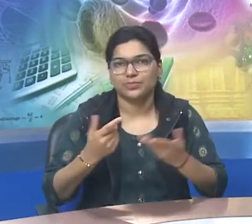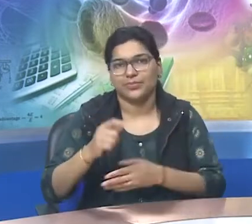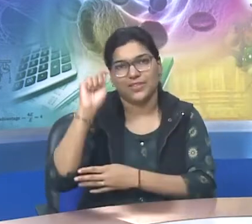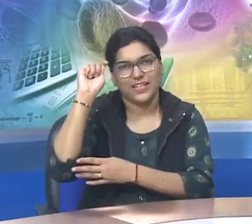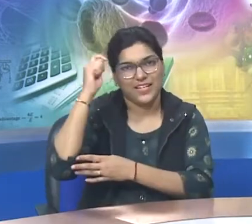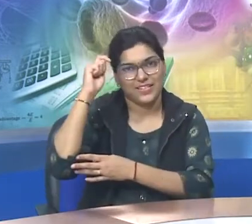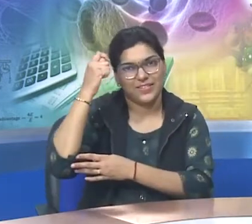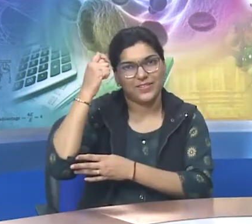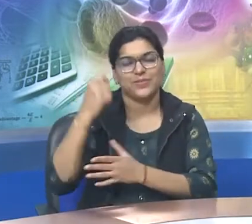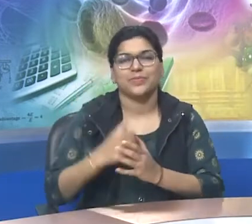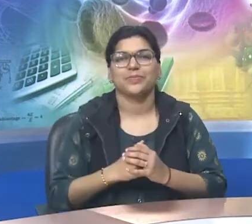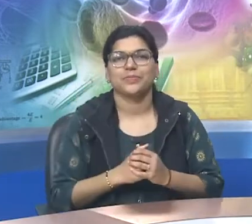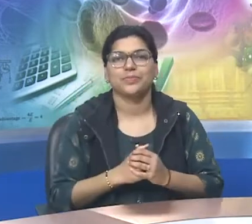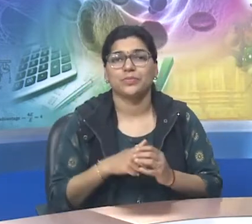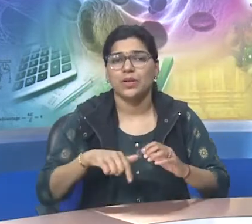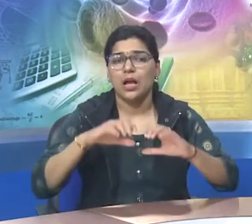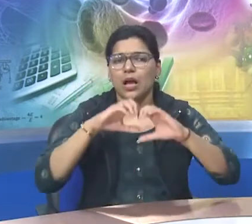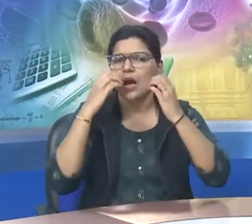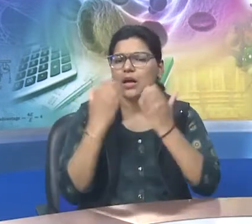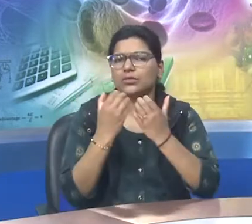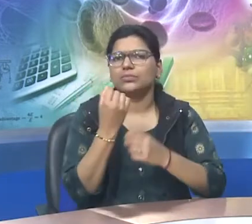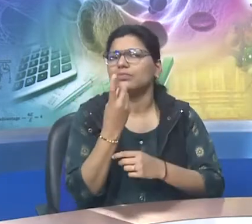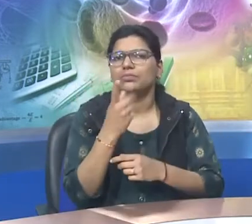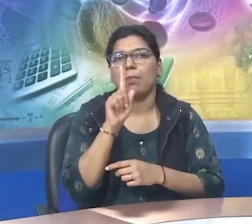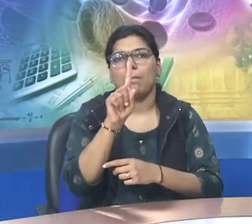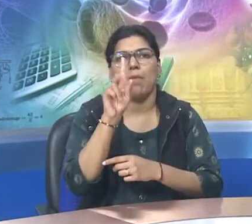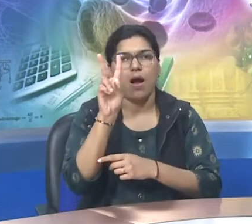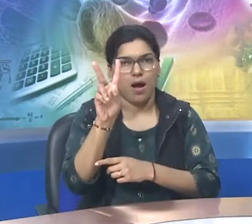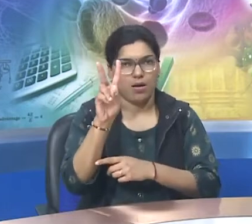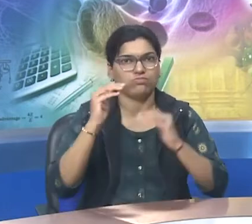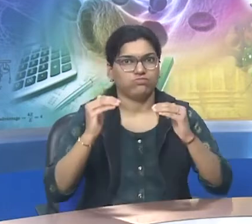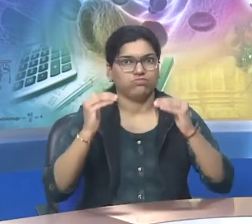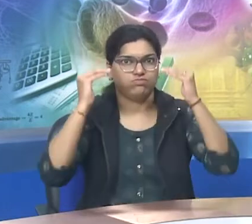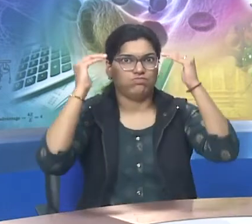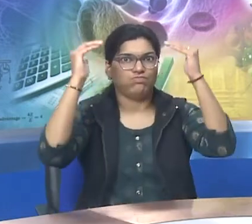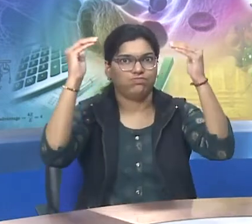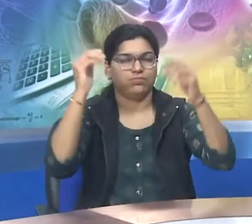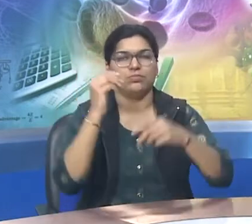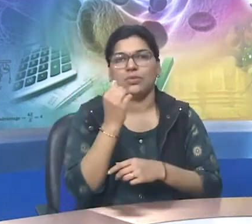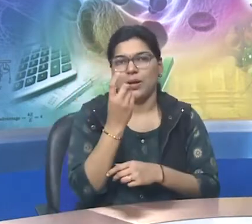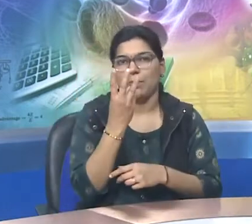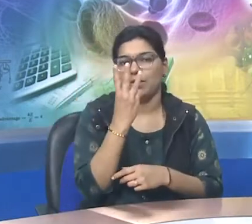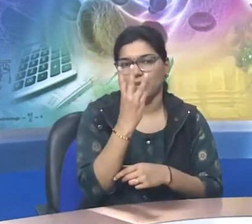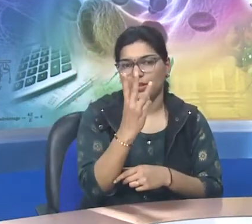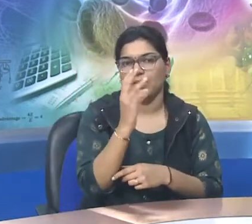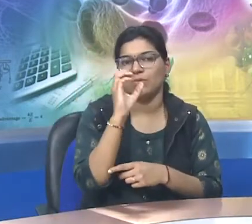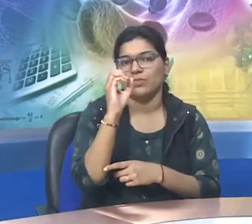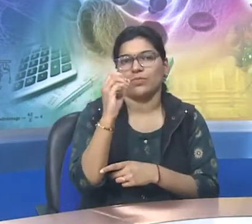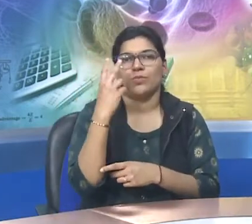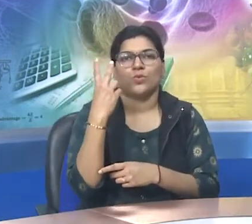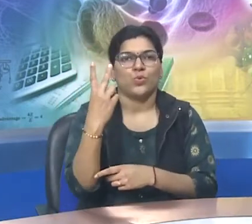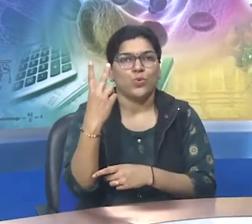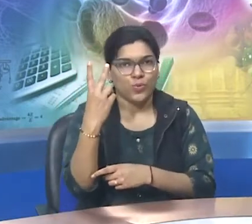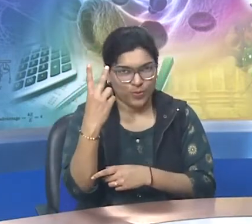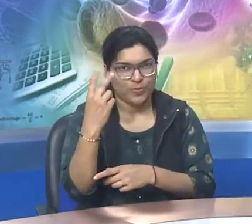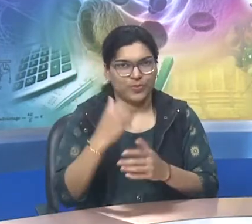be learning English subject for senior secondary level. Its code number